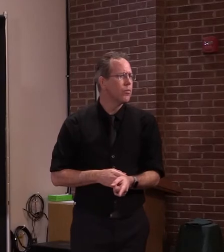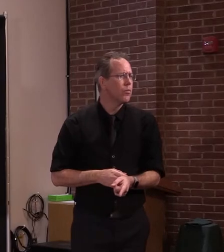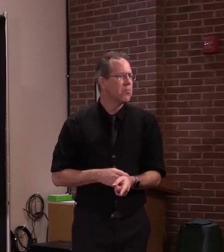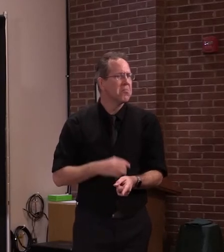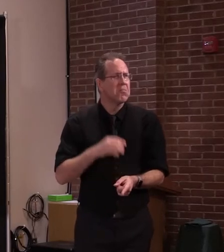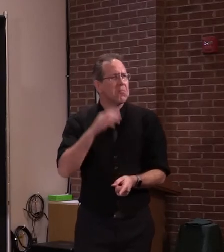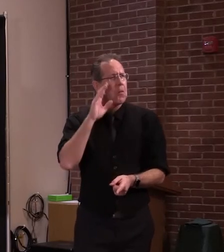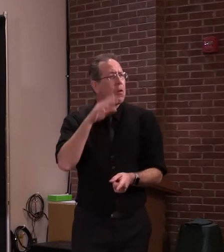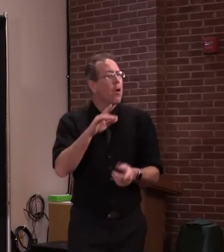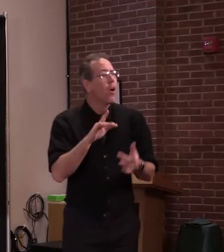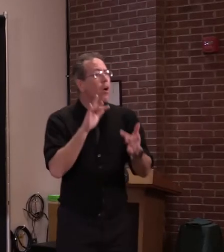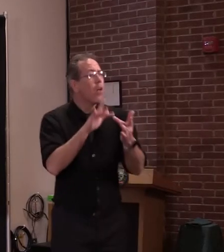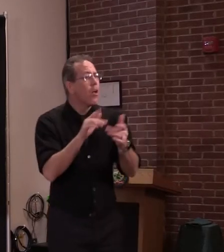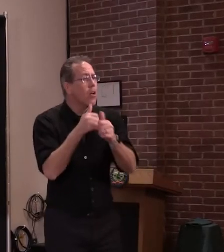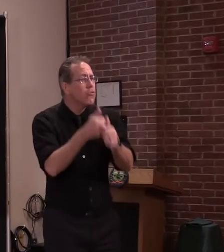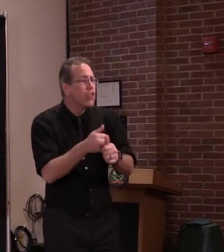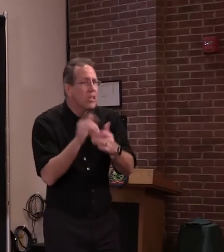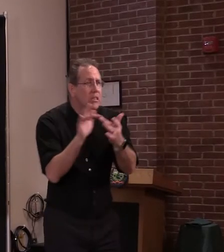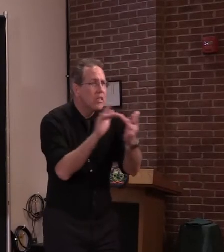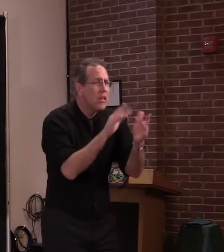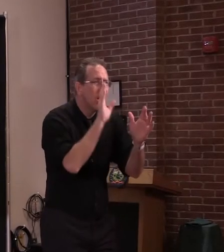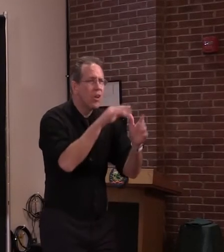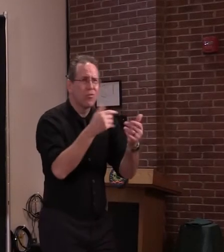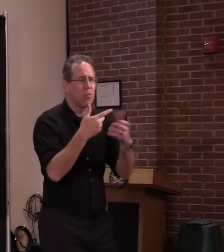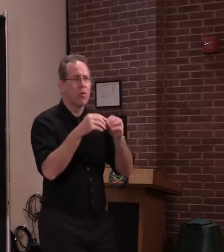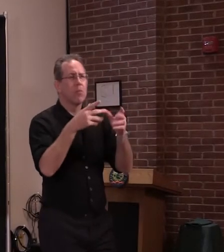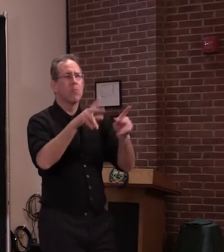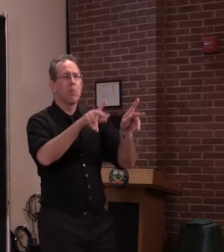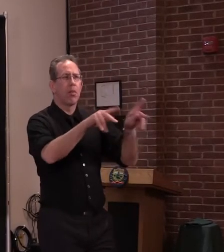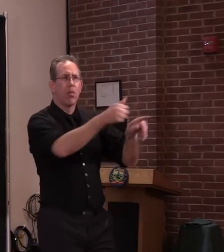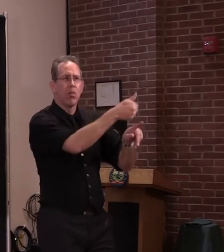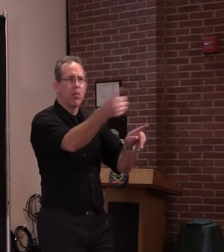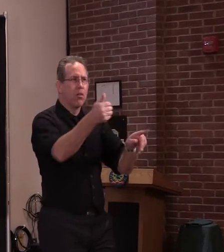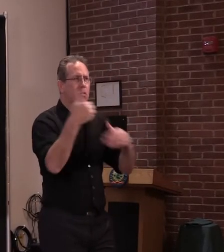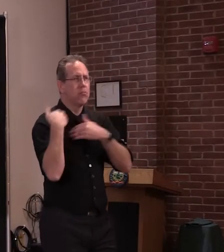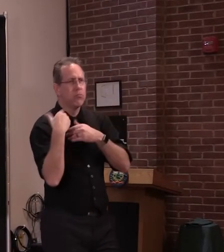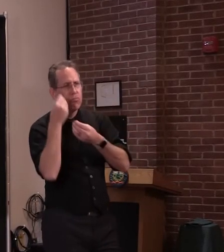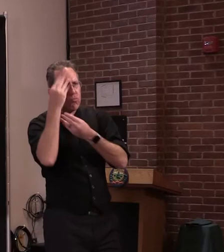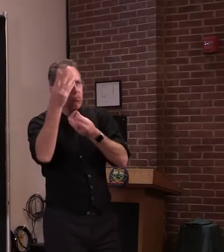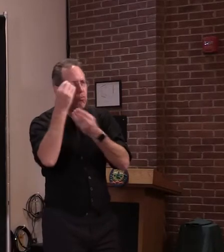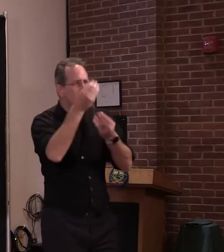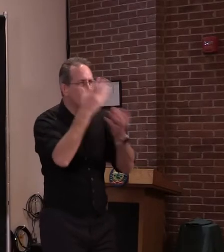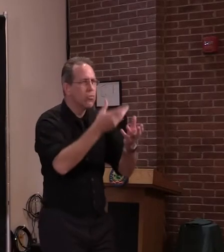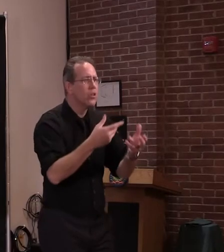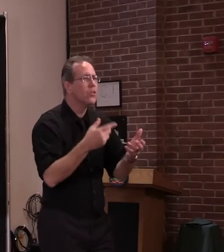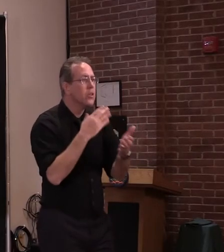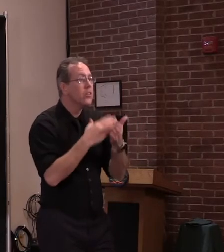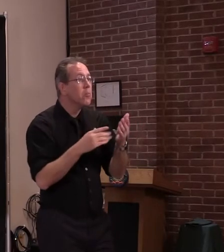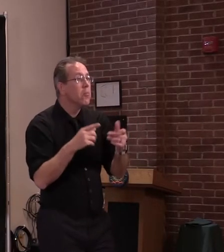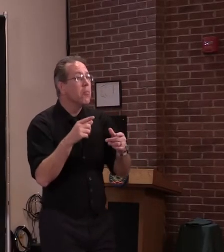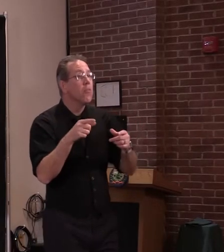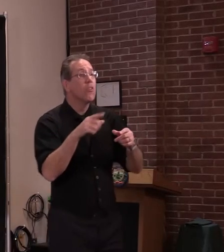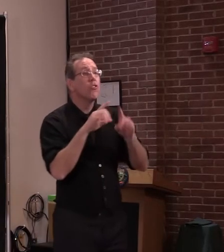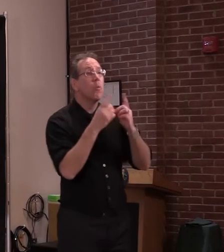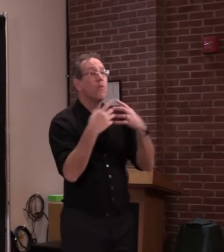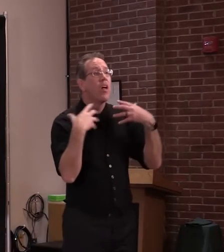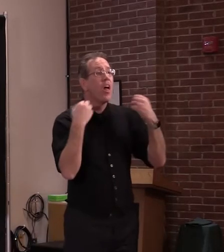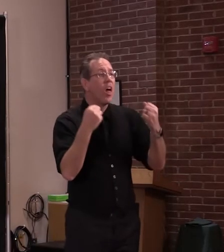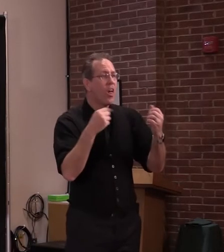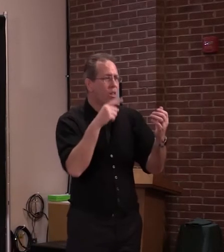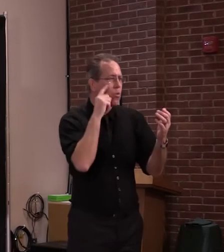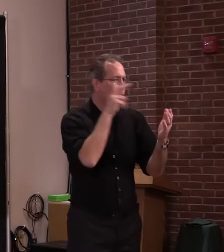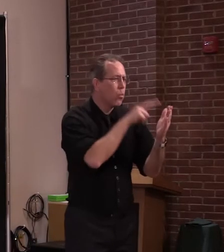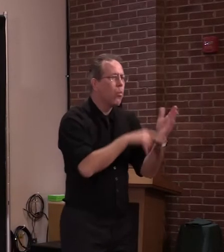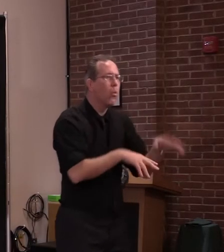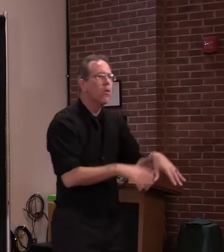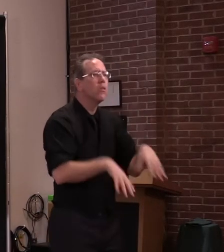It says on the health department website that the health department is doing contact tracing for people at higher risk.